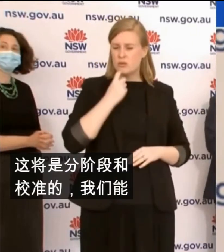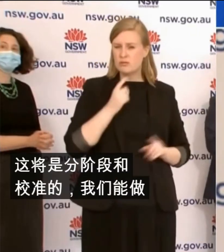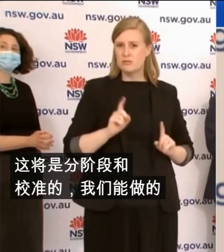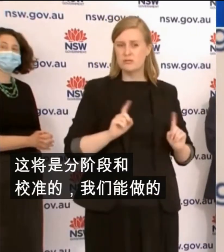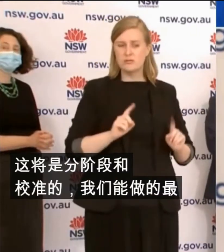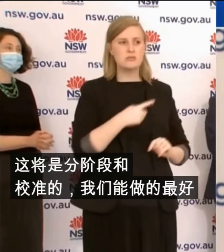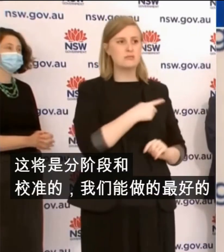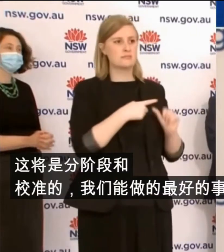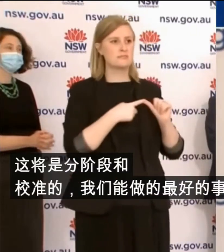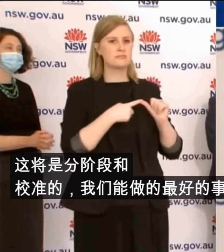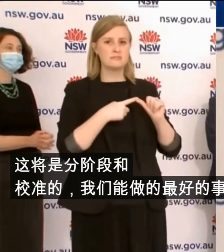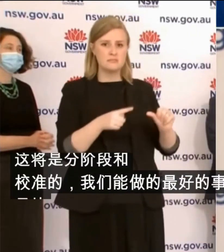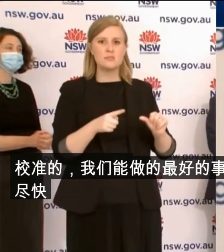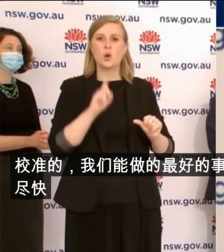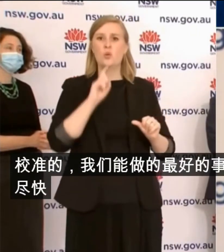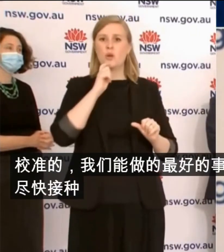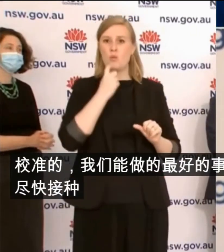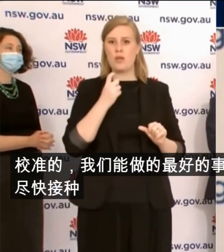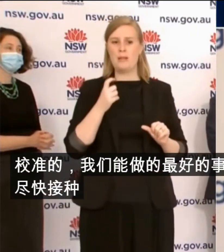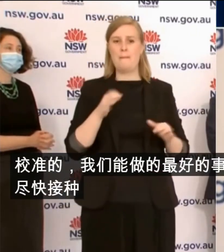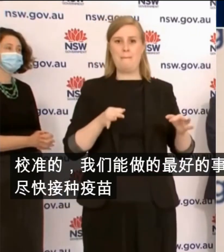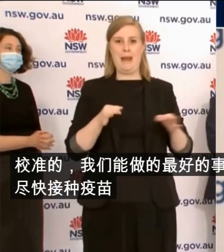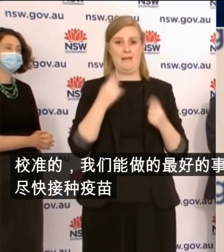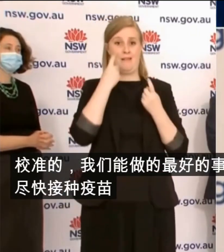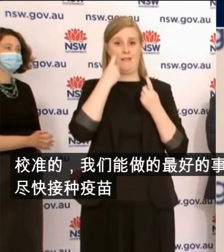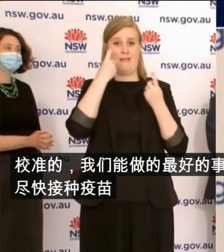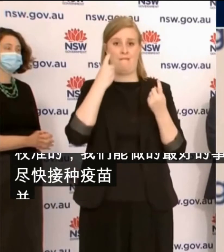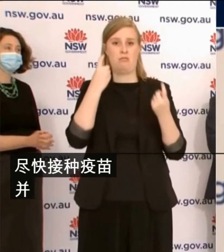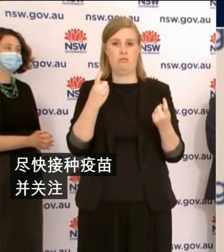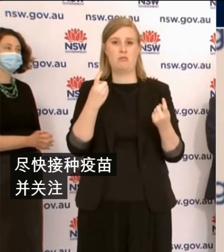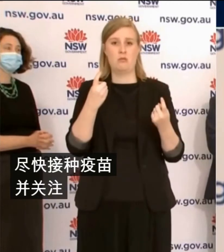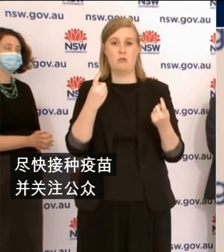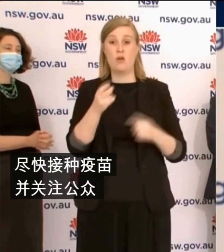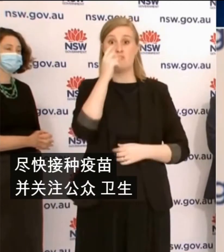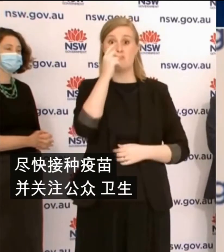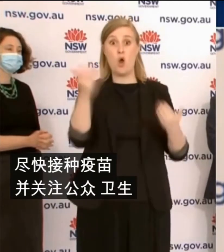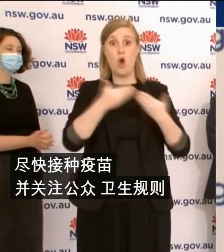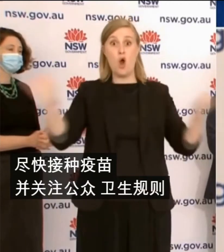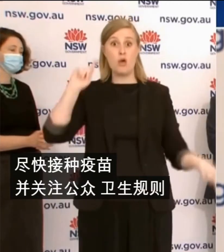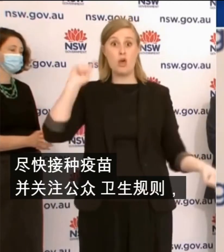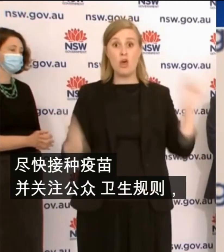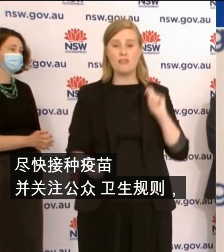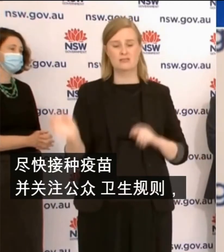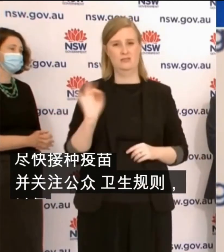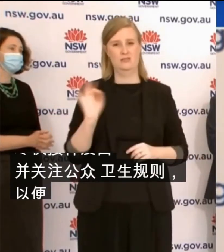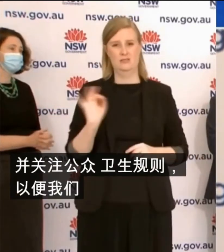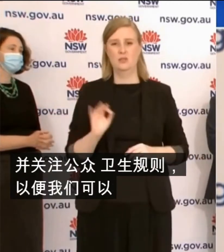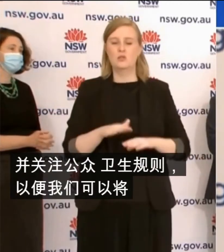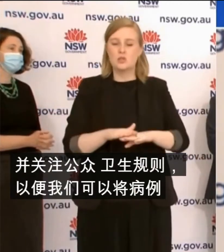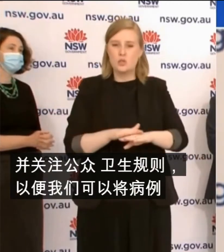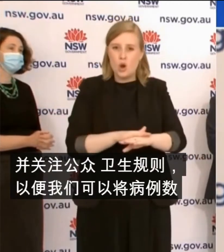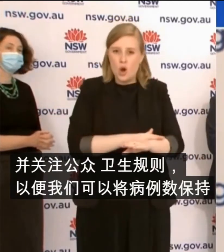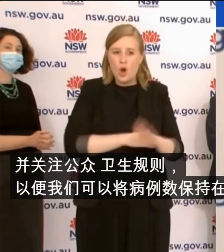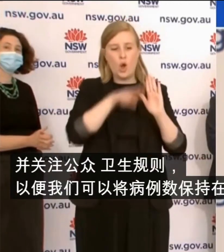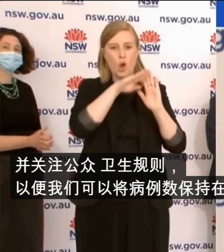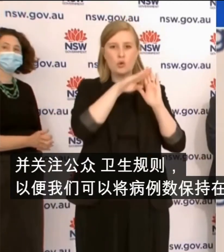calibrated. The best thing we can do is get vaccinated as soon as possible and follow the public health rules so we can